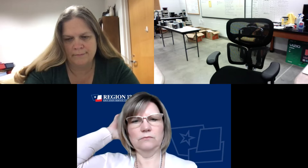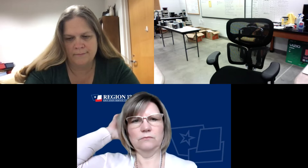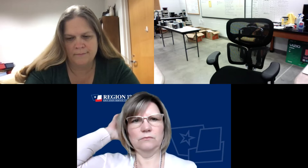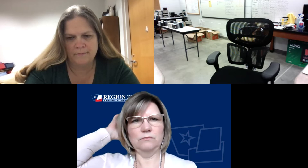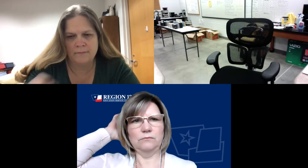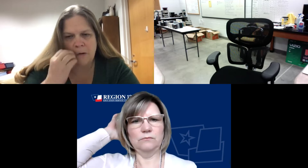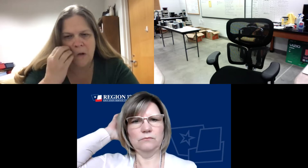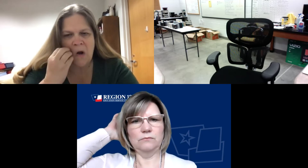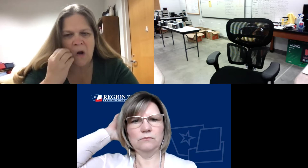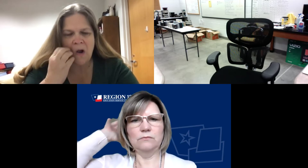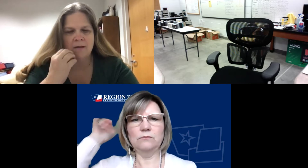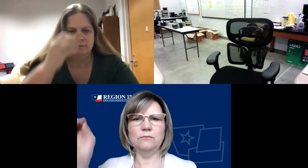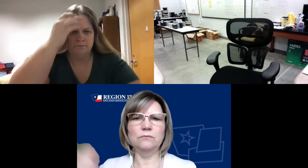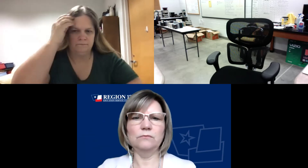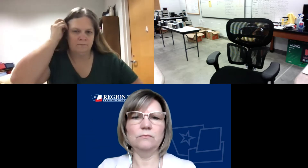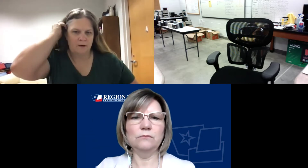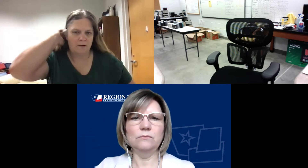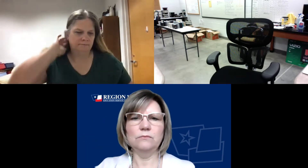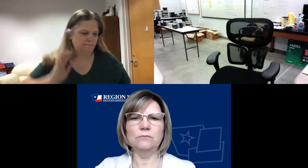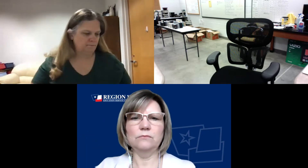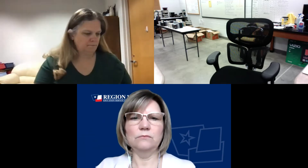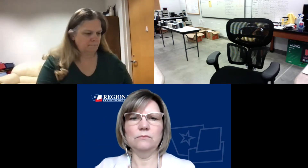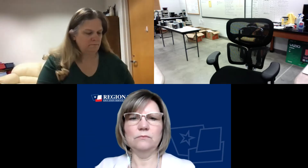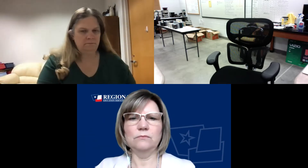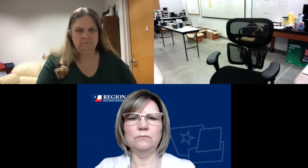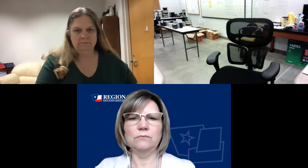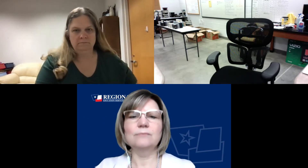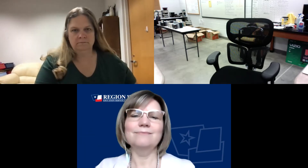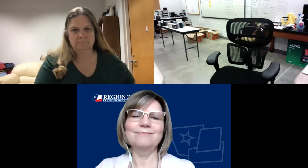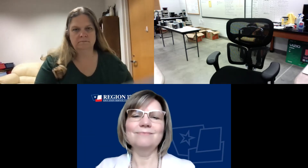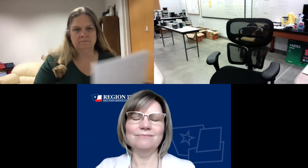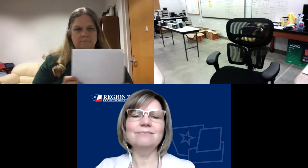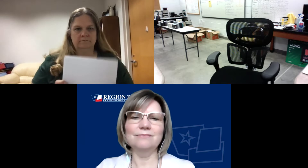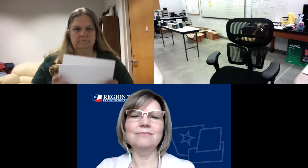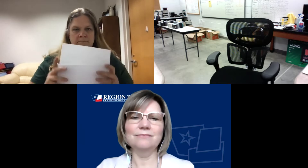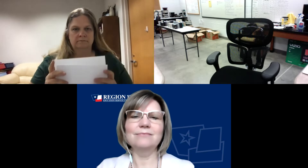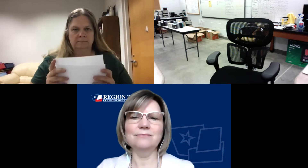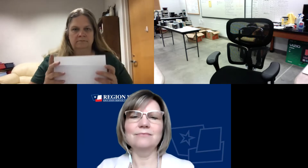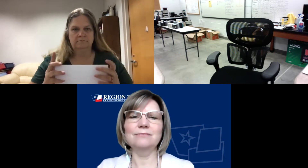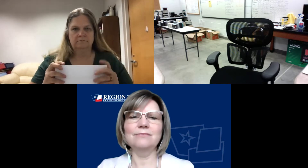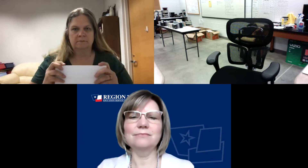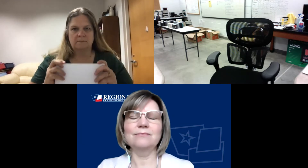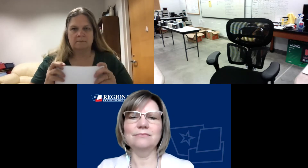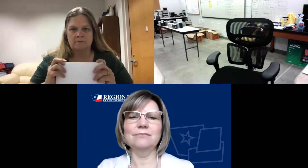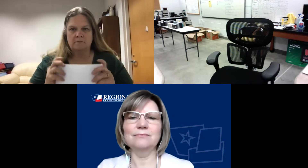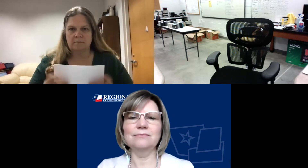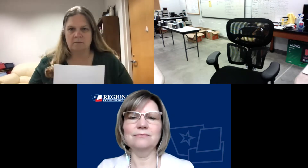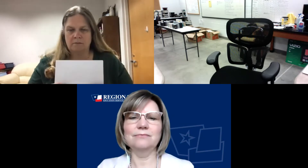So I will go to my desk and test, but you should be able to just watch the speaker and